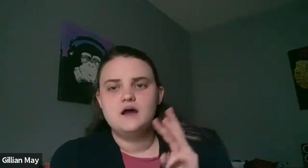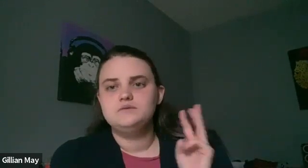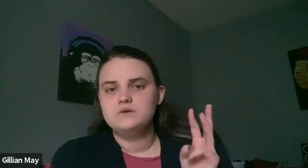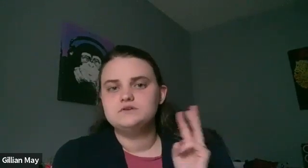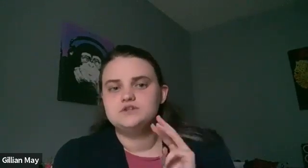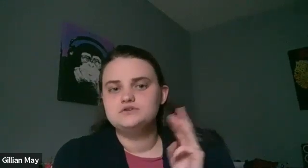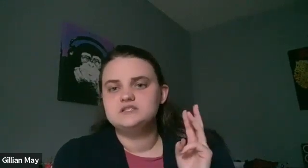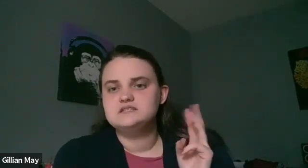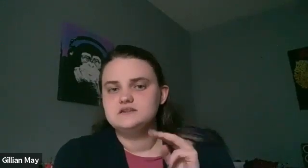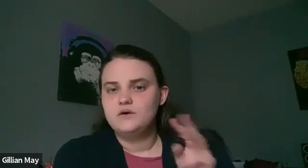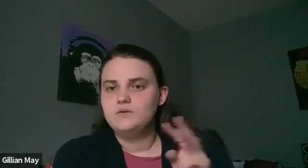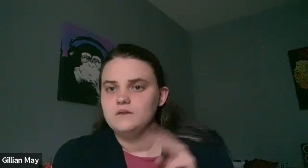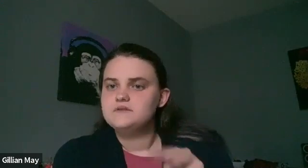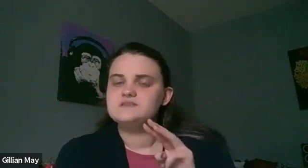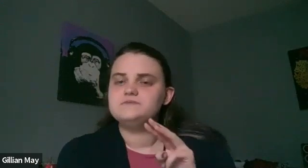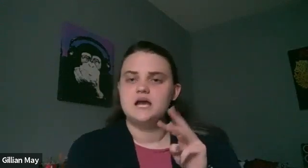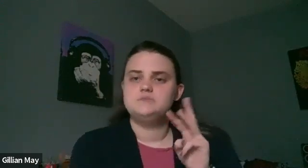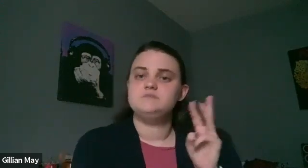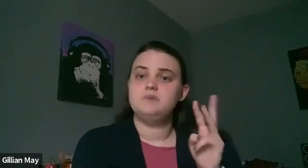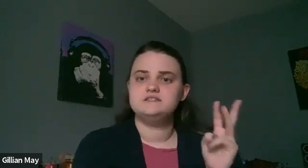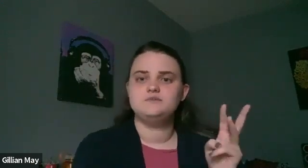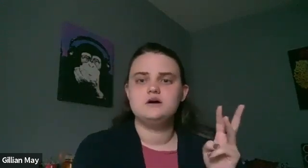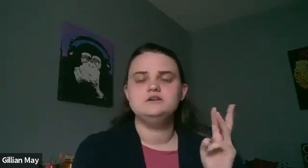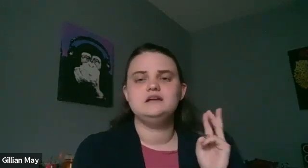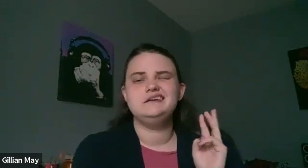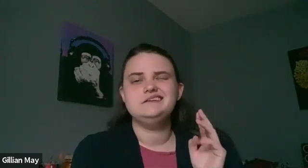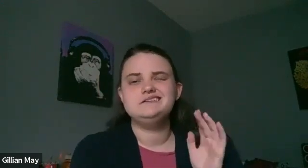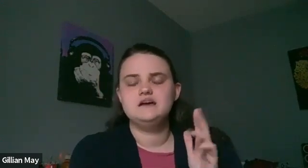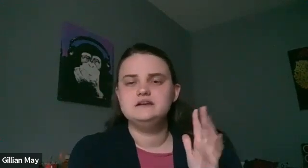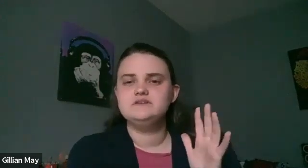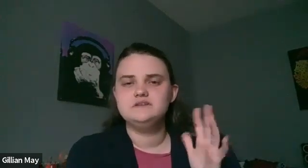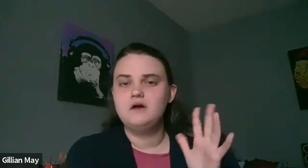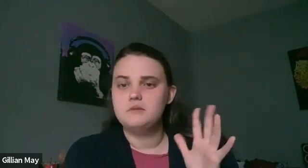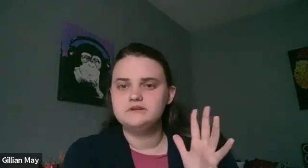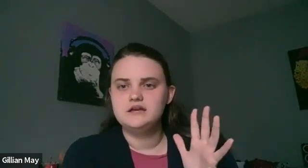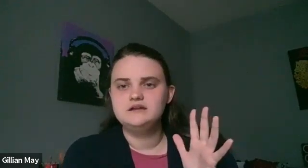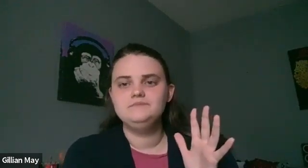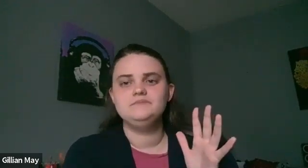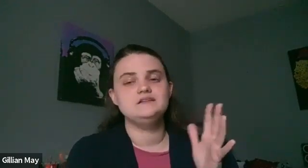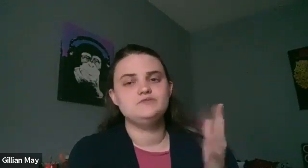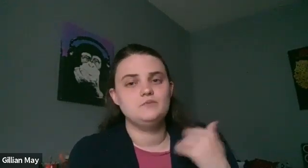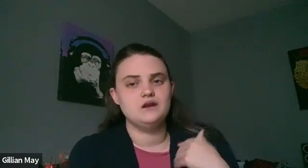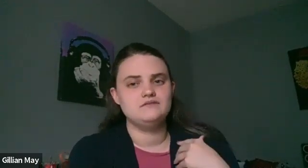define rivers, oceans, and all of the different types of bodies of water is kind of a little complicated, at least from what I've